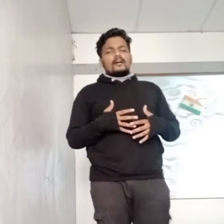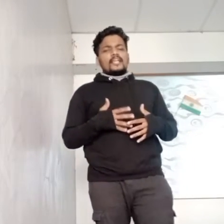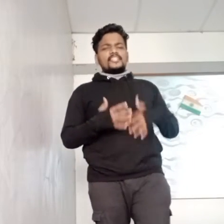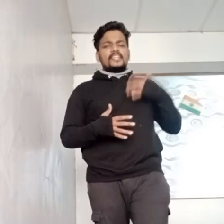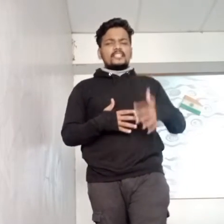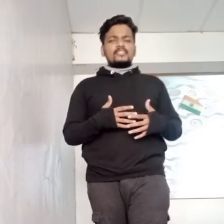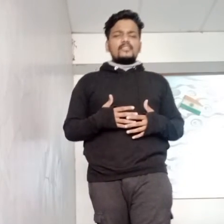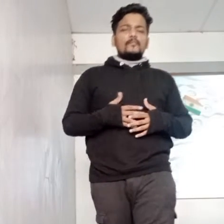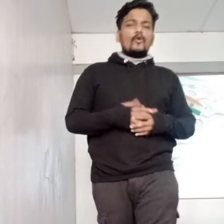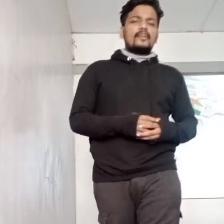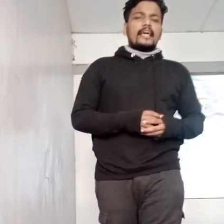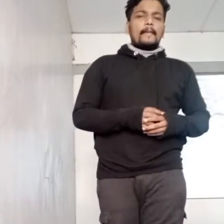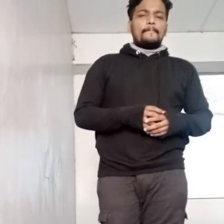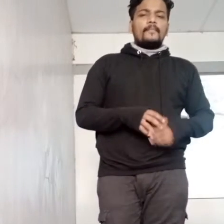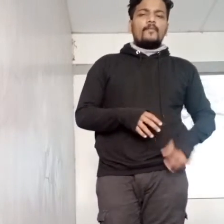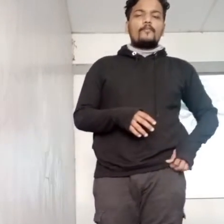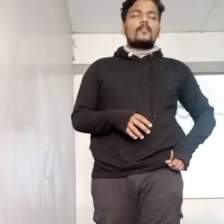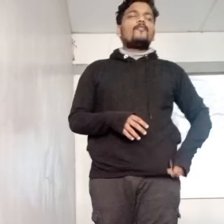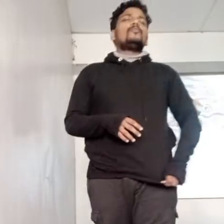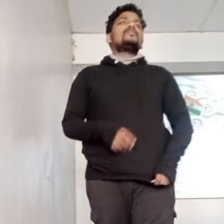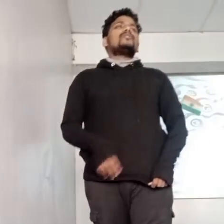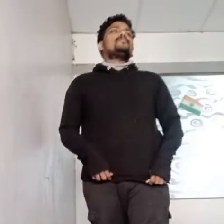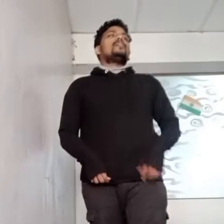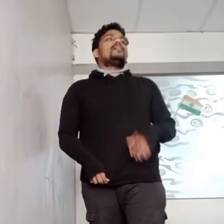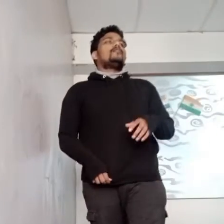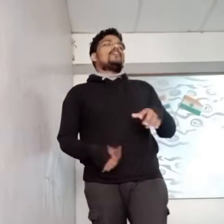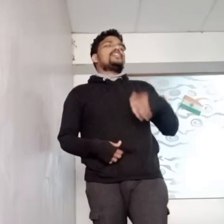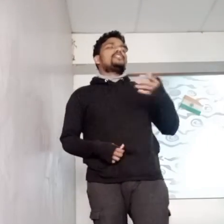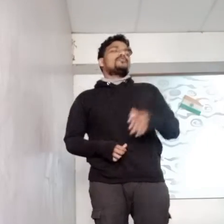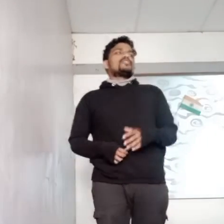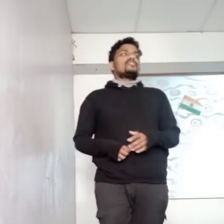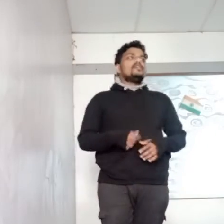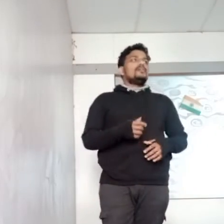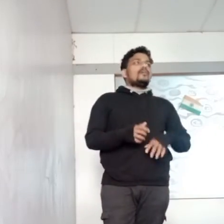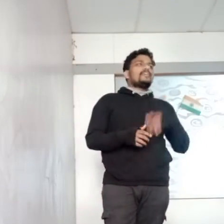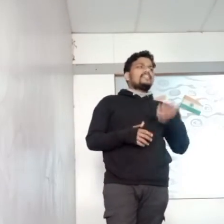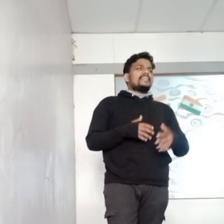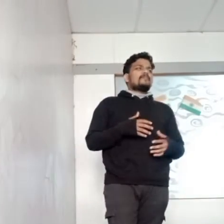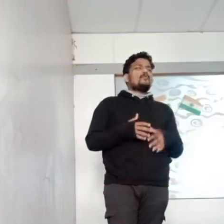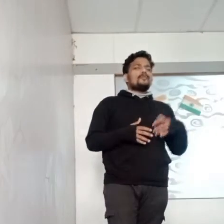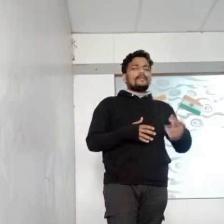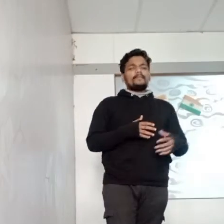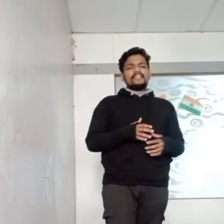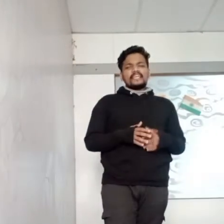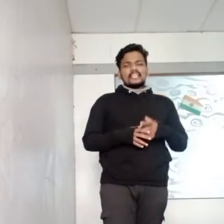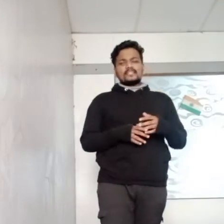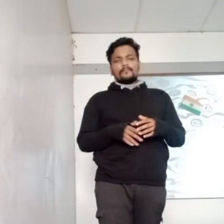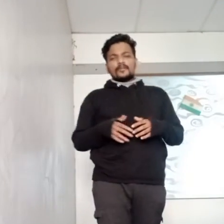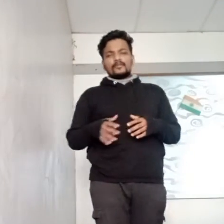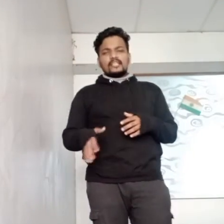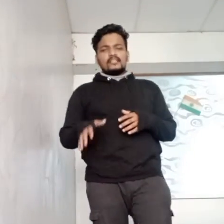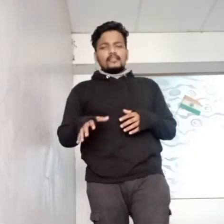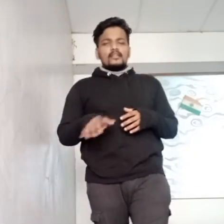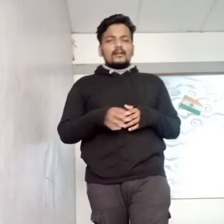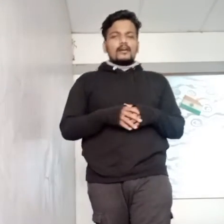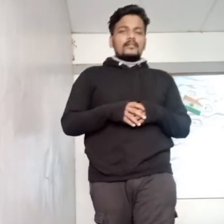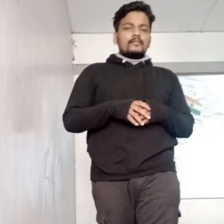it take more time for performance of for execution, or it take more memory as compared to the